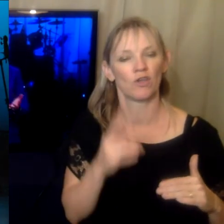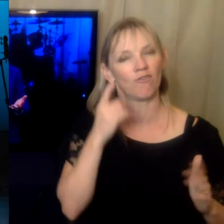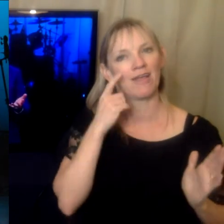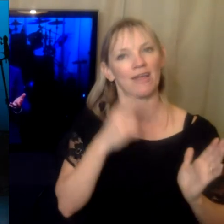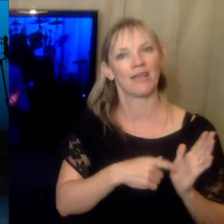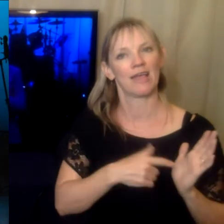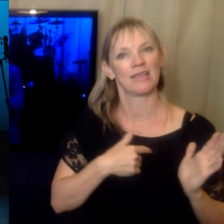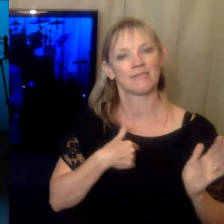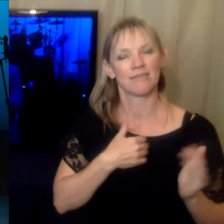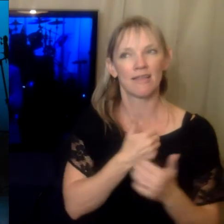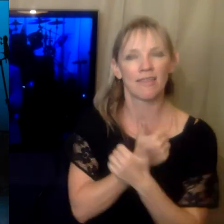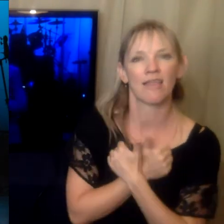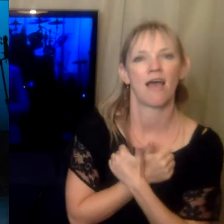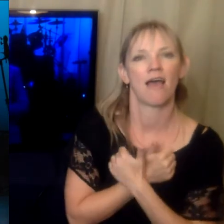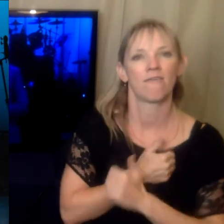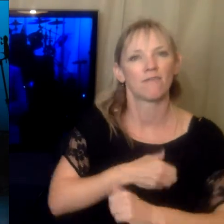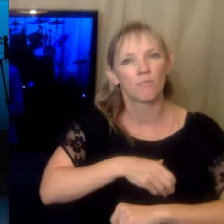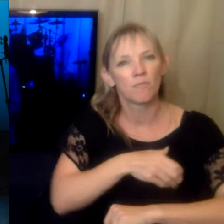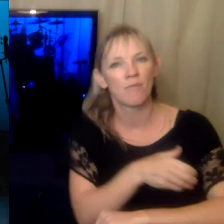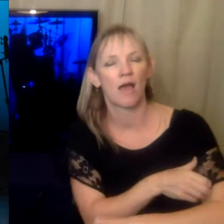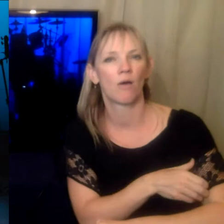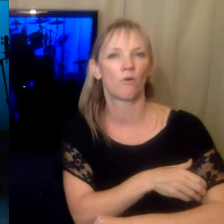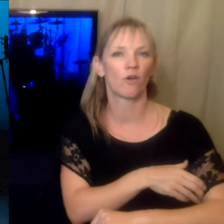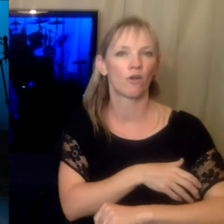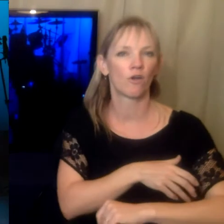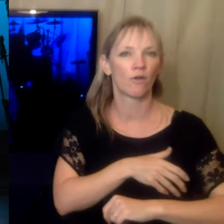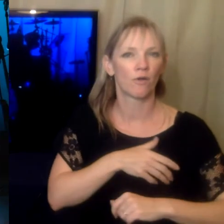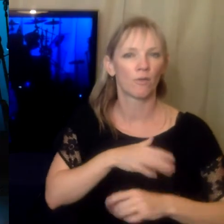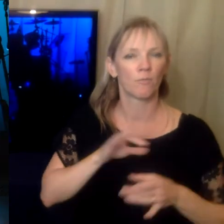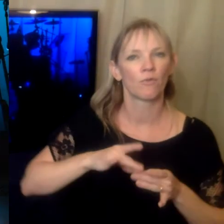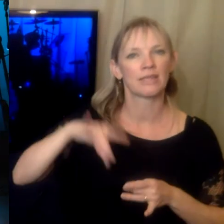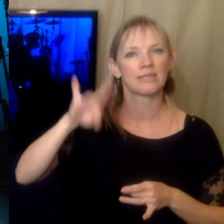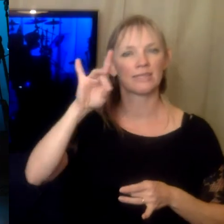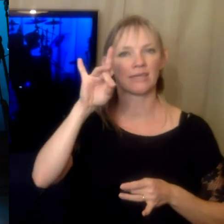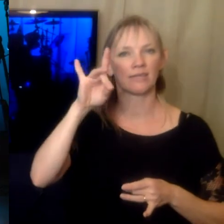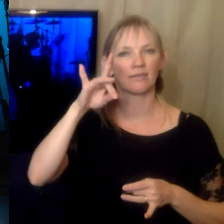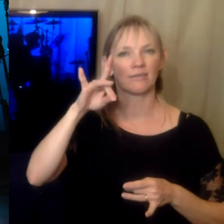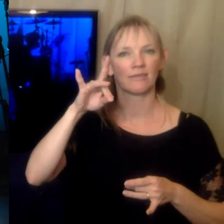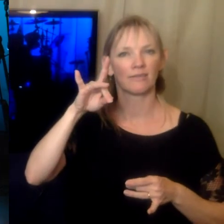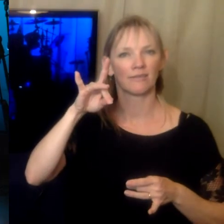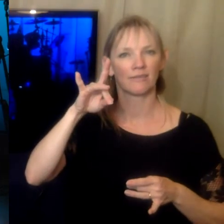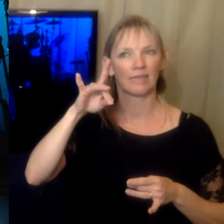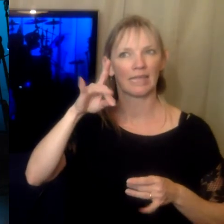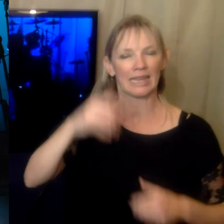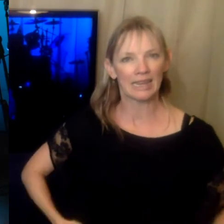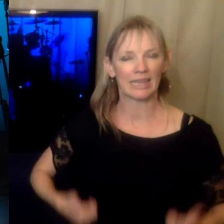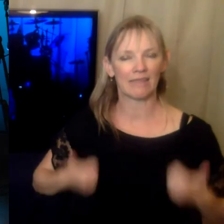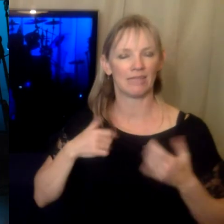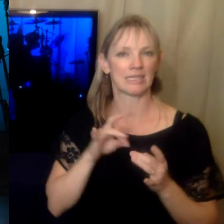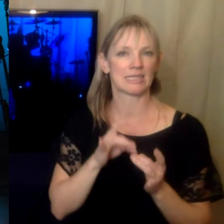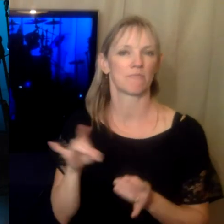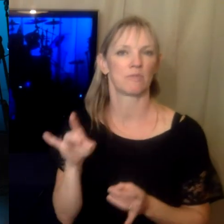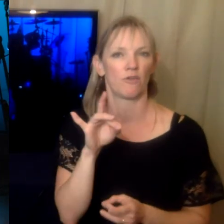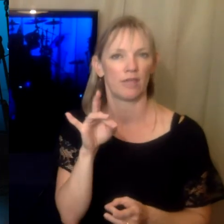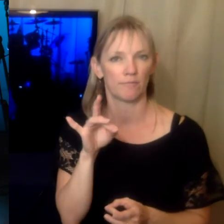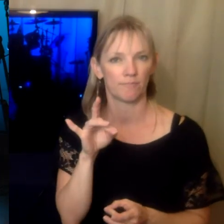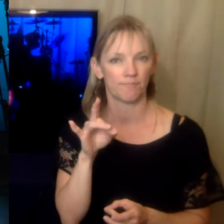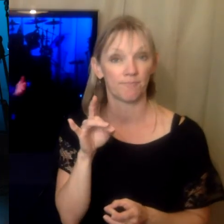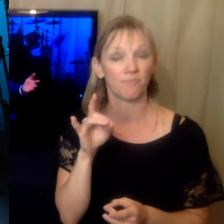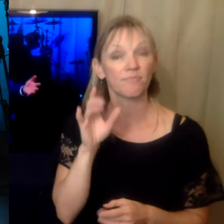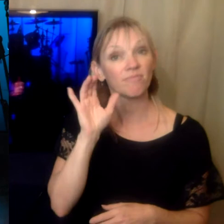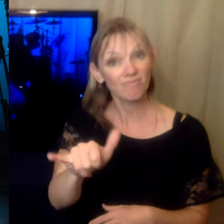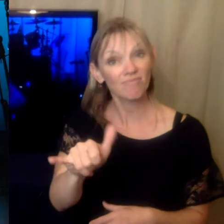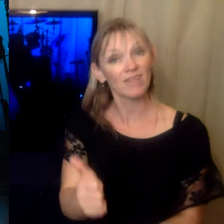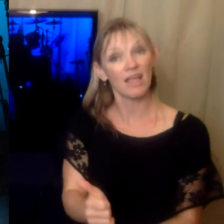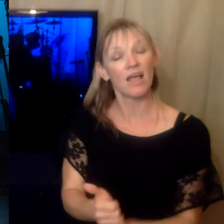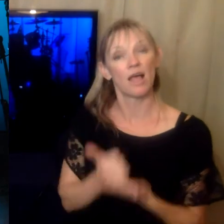and the power and the presence, the mighty presence of the living Spirit. That